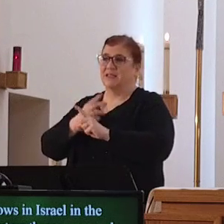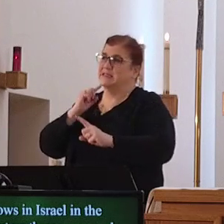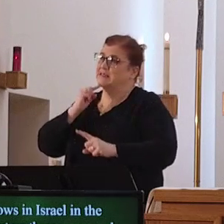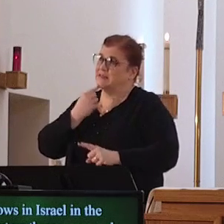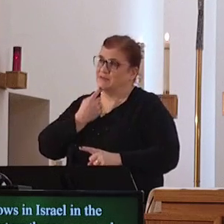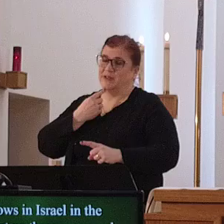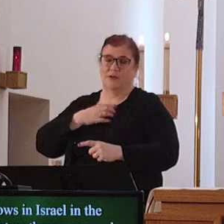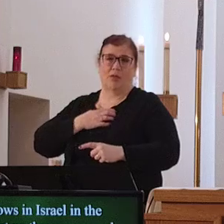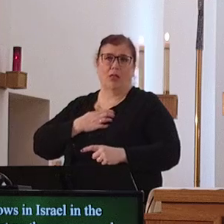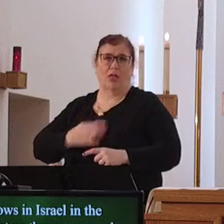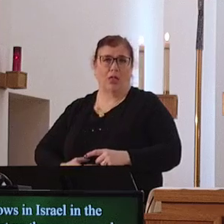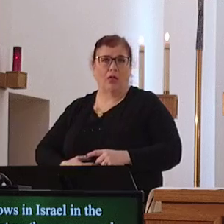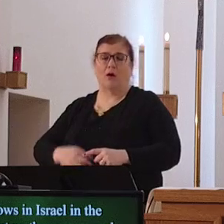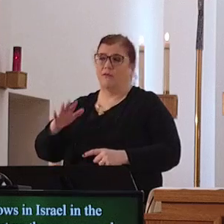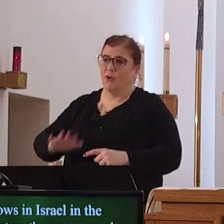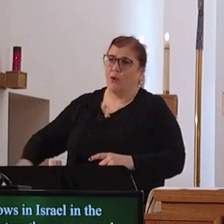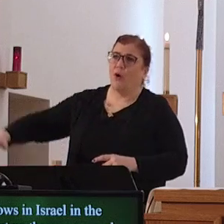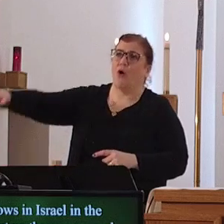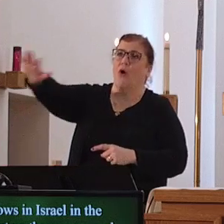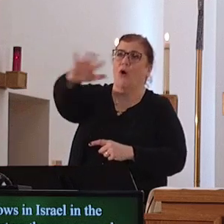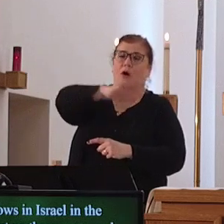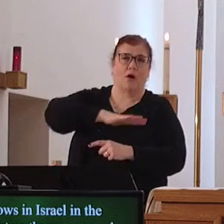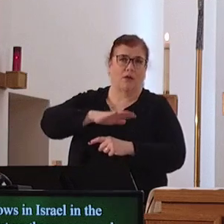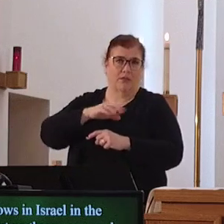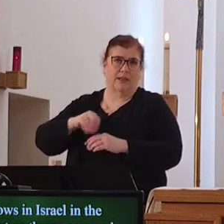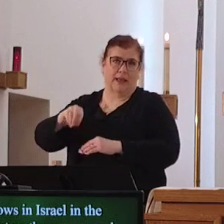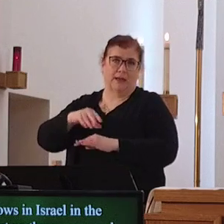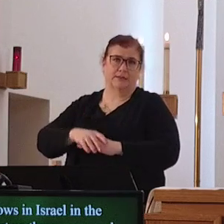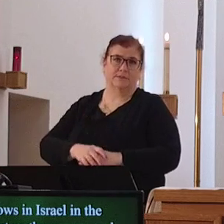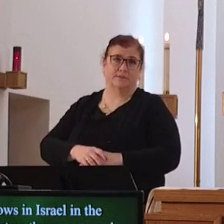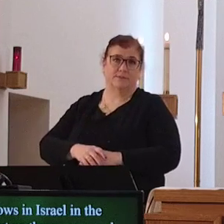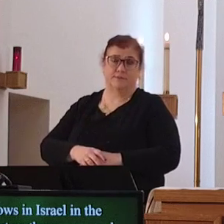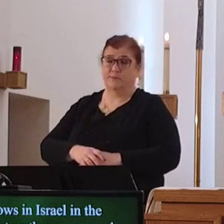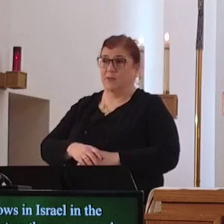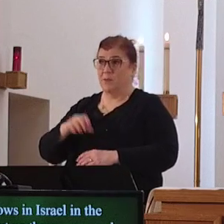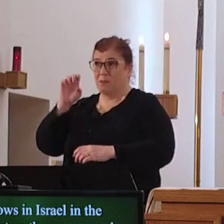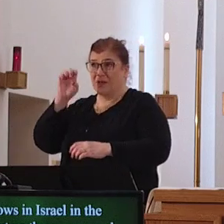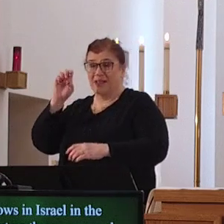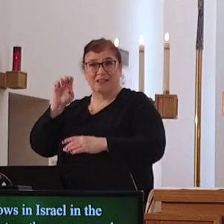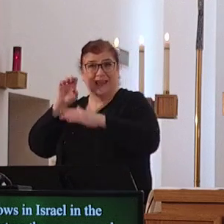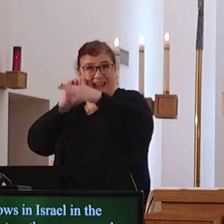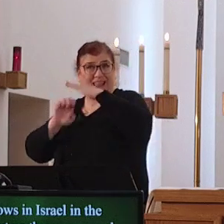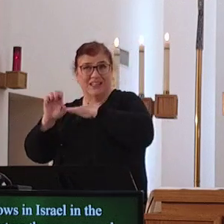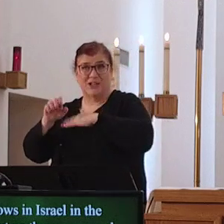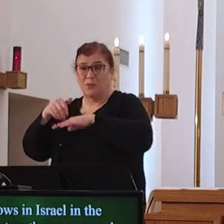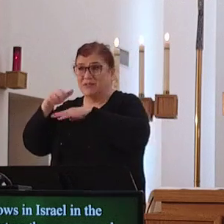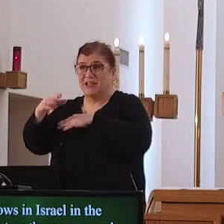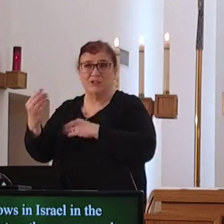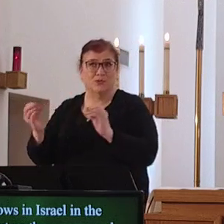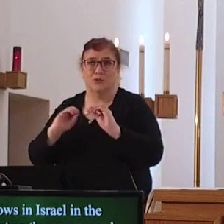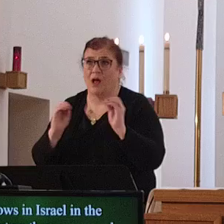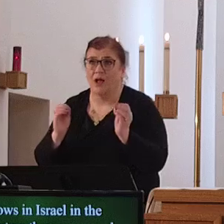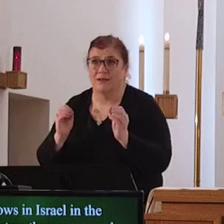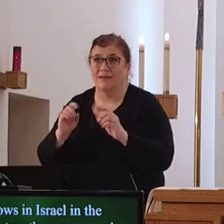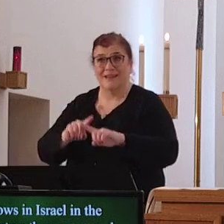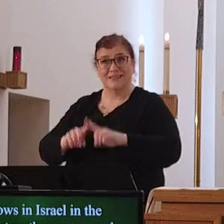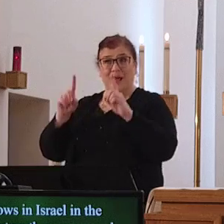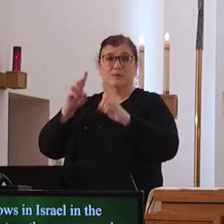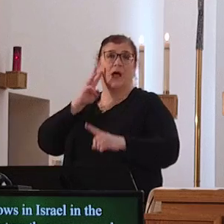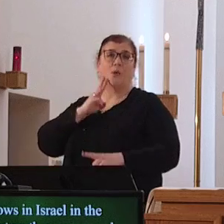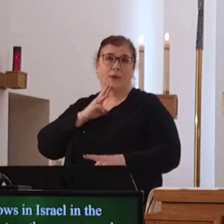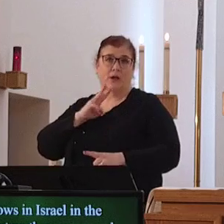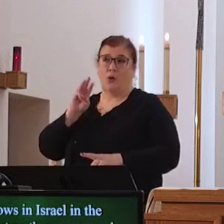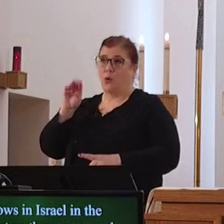severe famine over all the land. Yet Elijah was sent to none, except to a widow